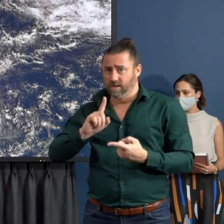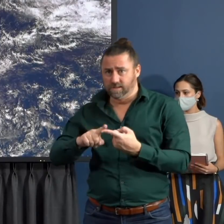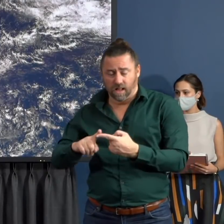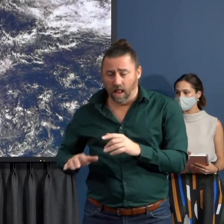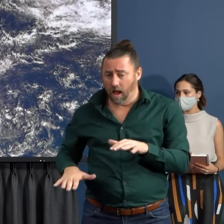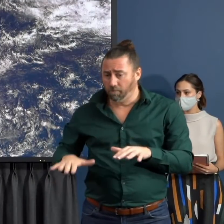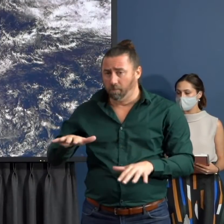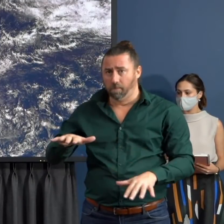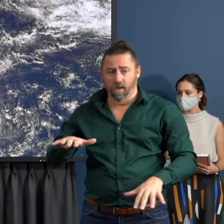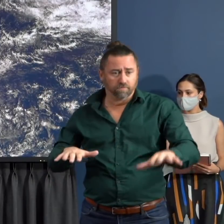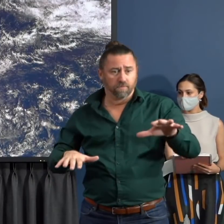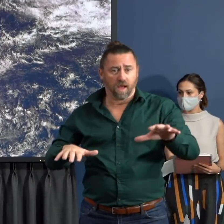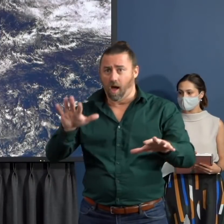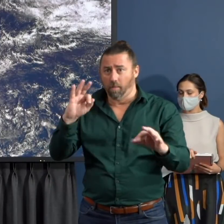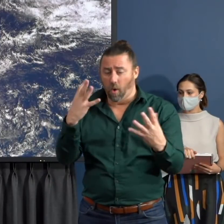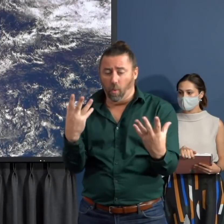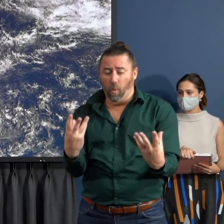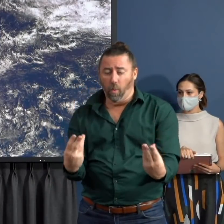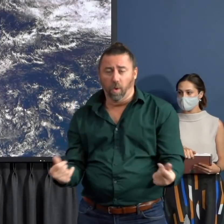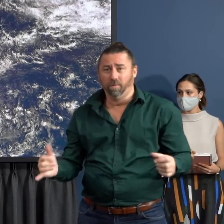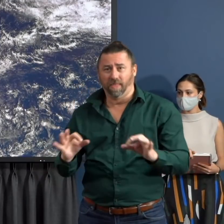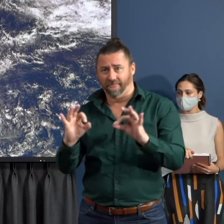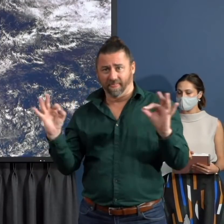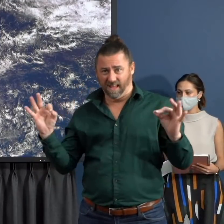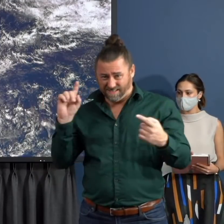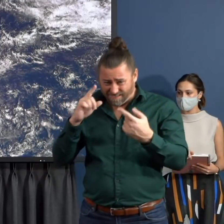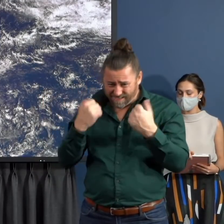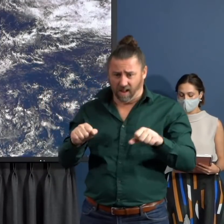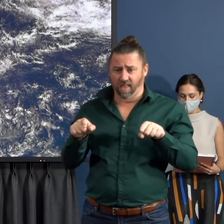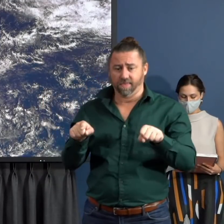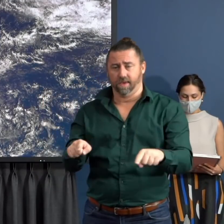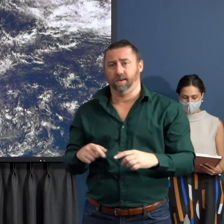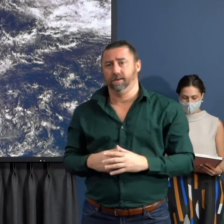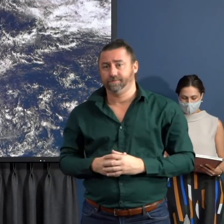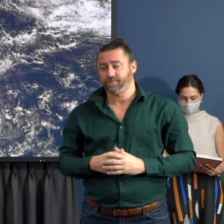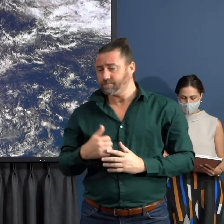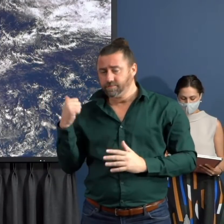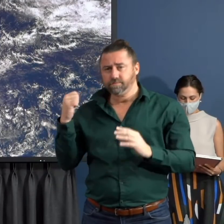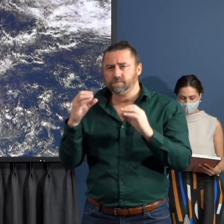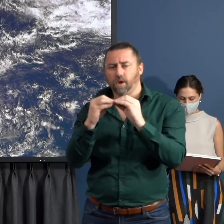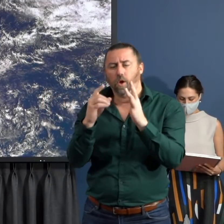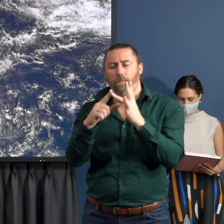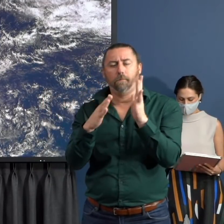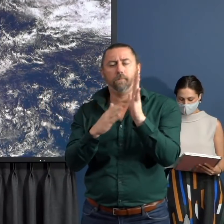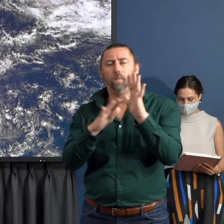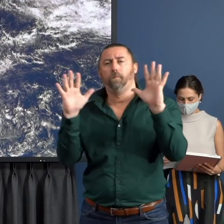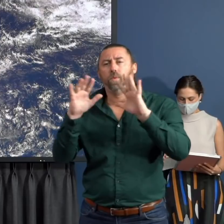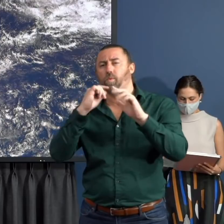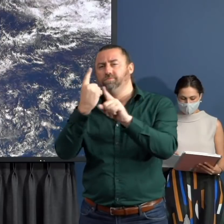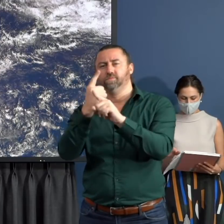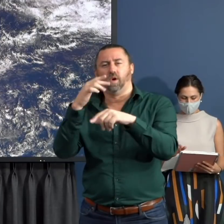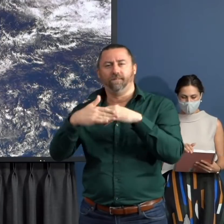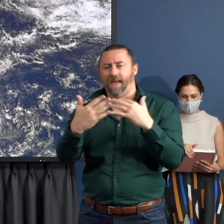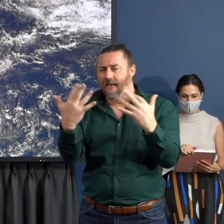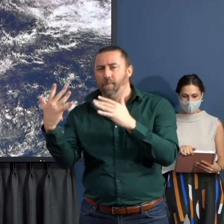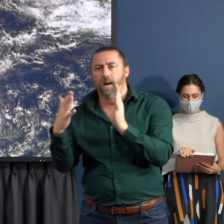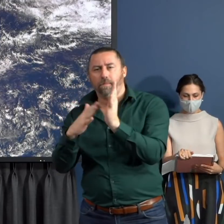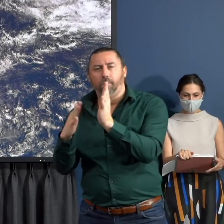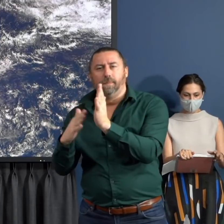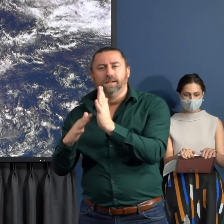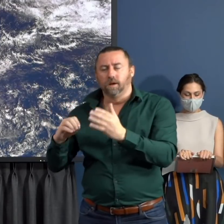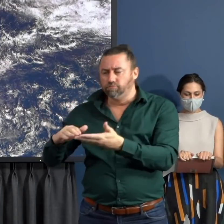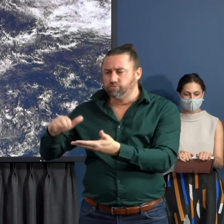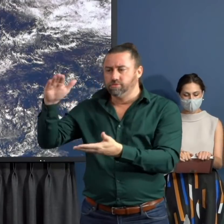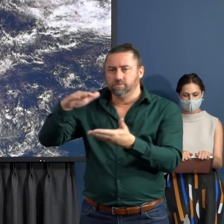at the moment. So the Bureau will go through the amount of rainfalls we've seen, but just to give you some indication of